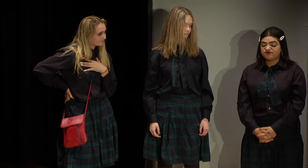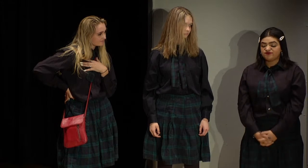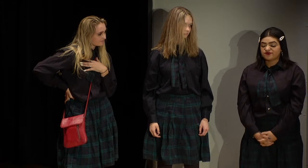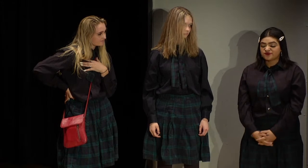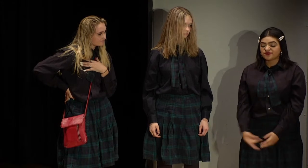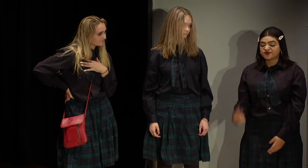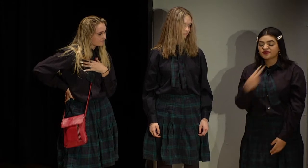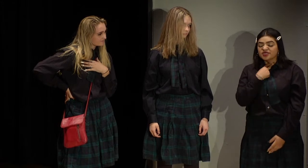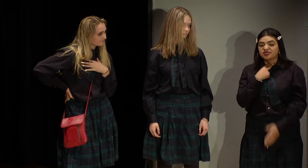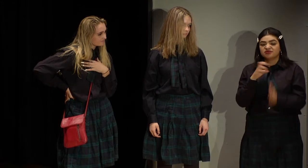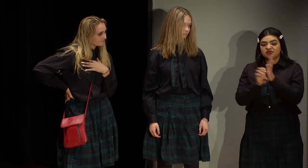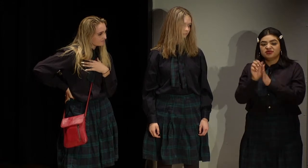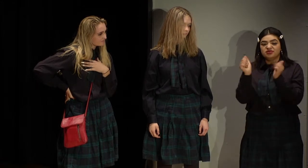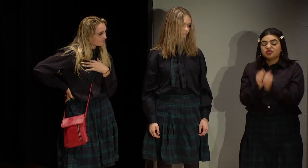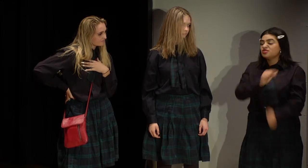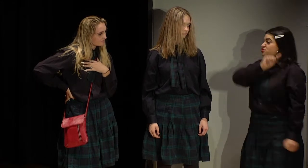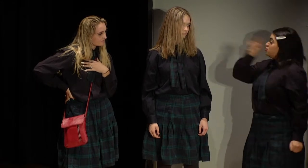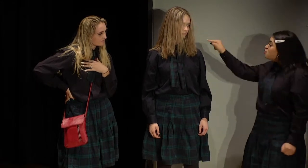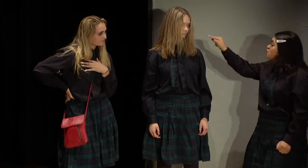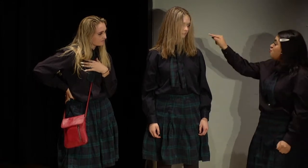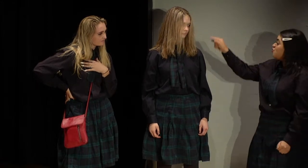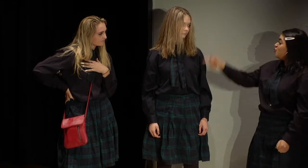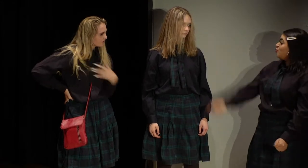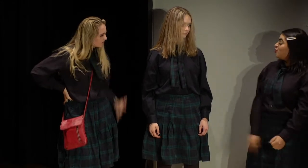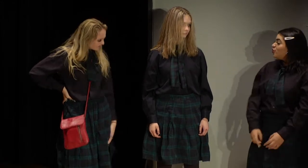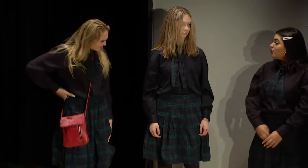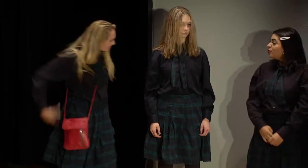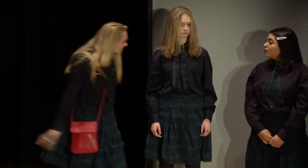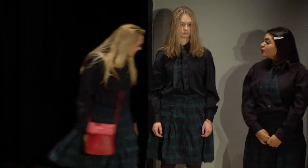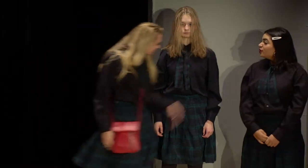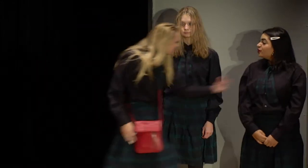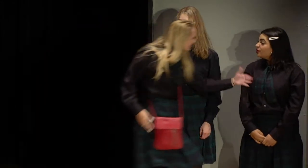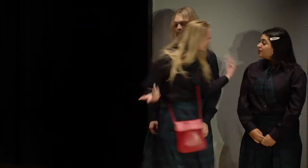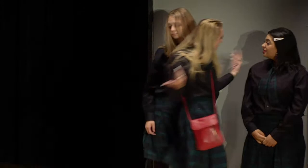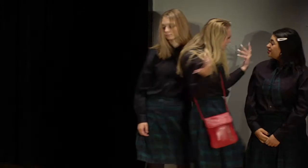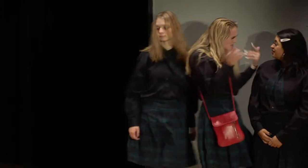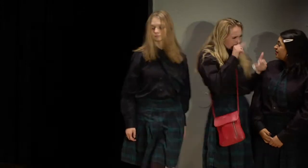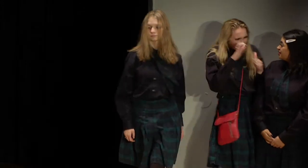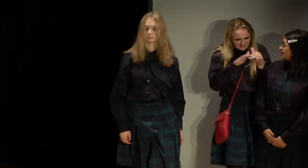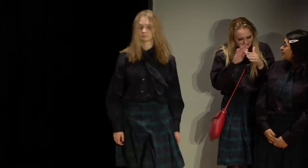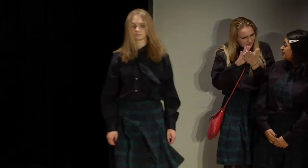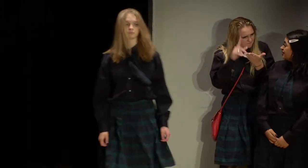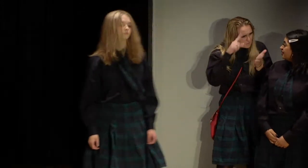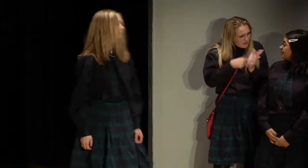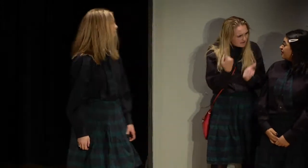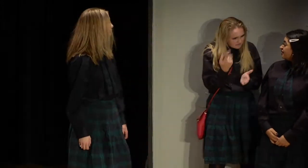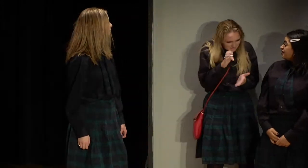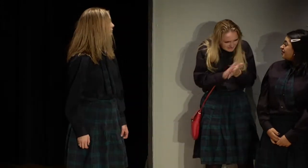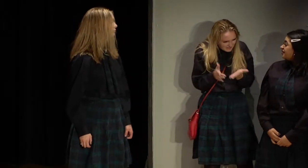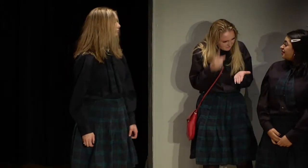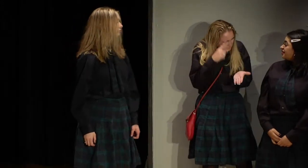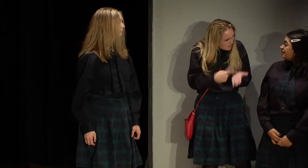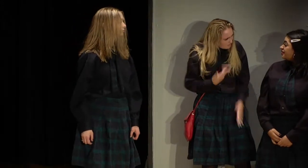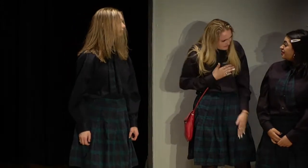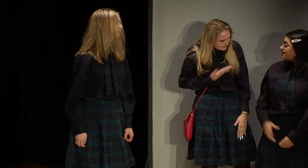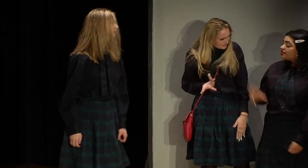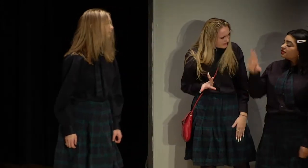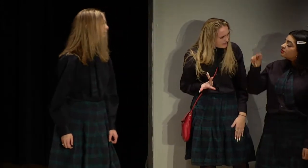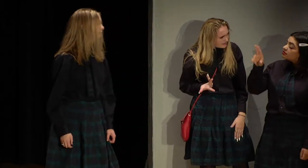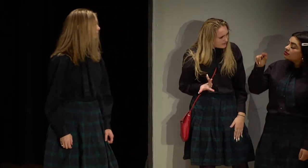My worst moment was being stuck in the elevator with you. God, can you just be nice for once,